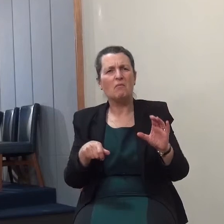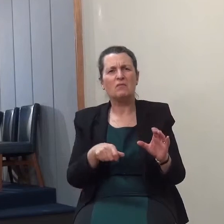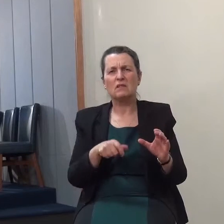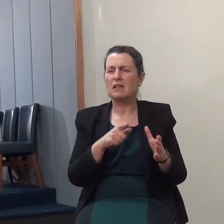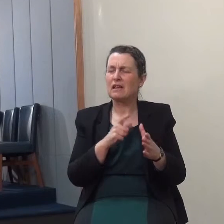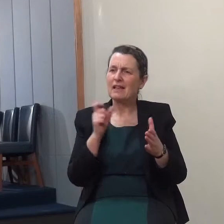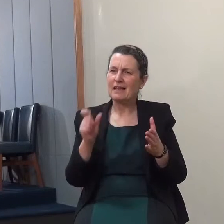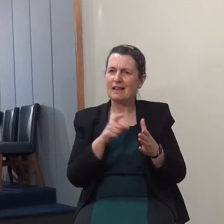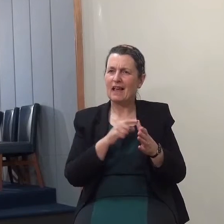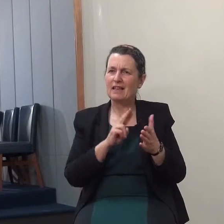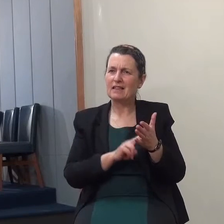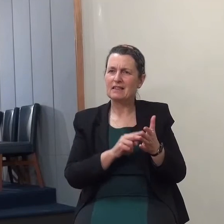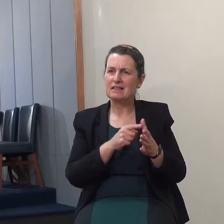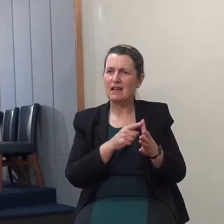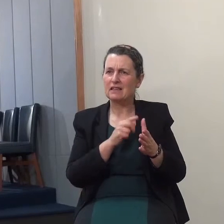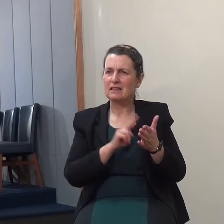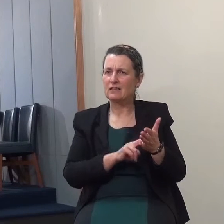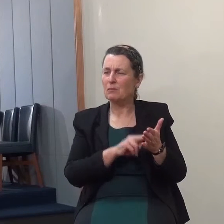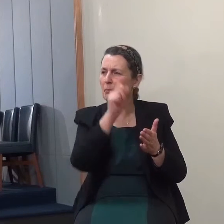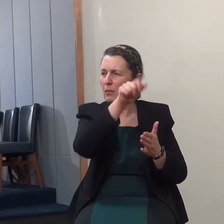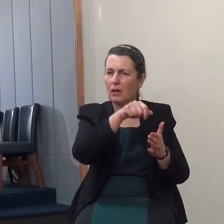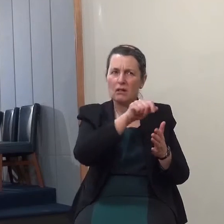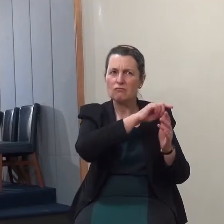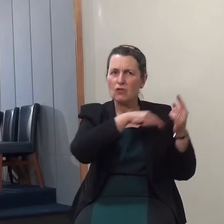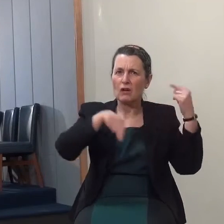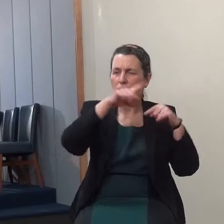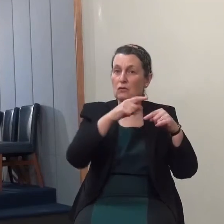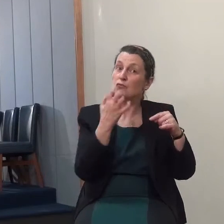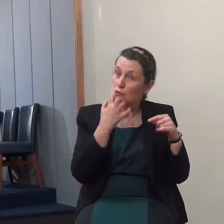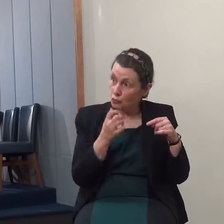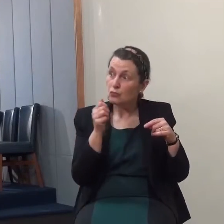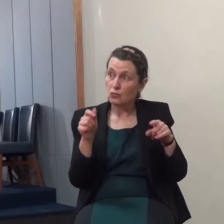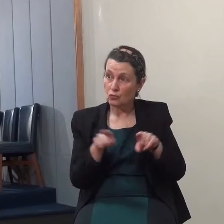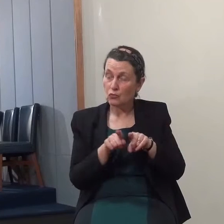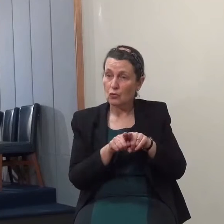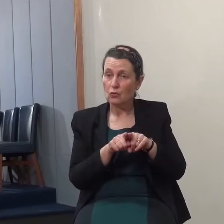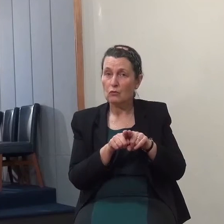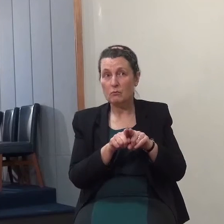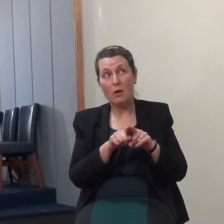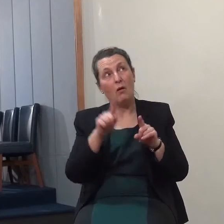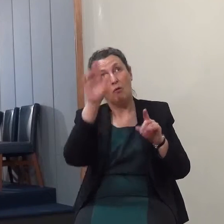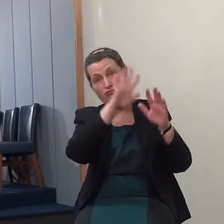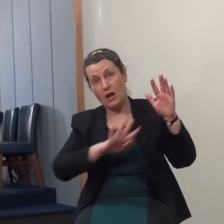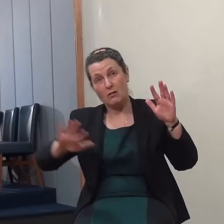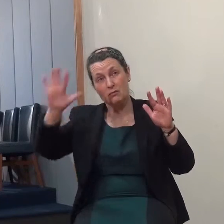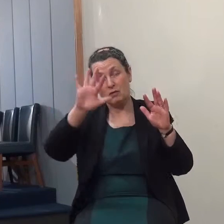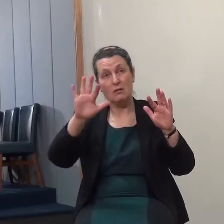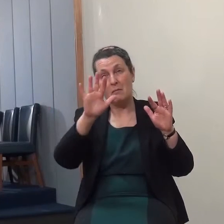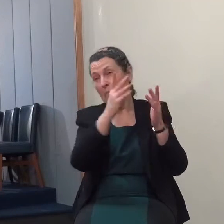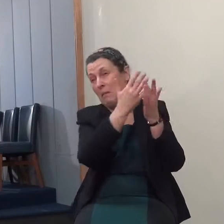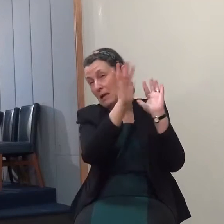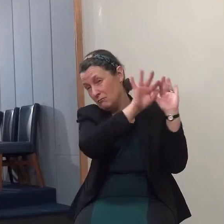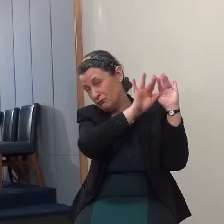the international nature of the crowds, that mainly Jews, of course, from the entire land and region